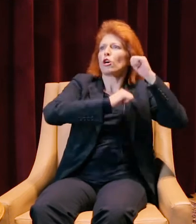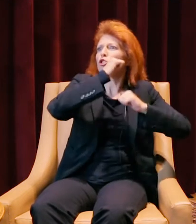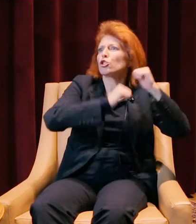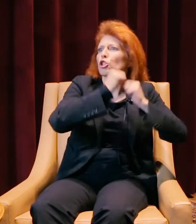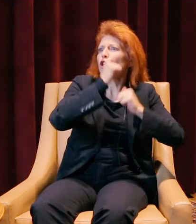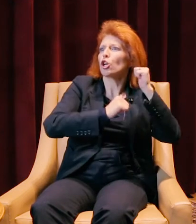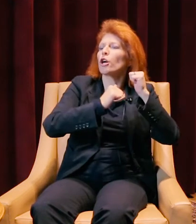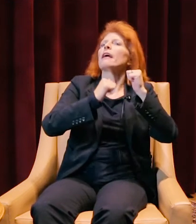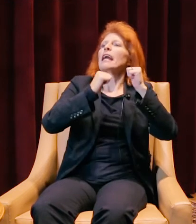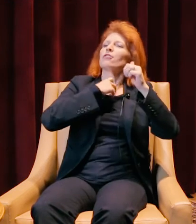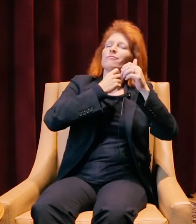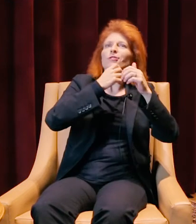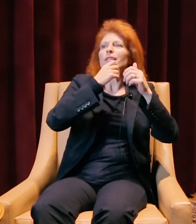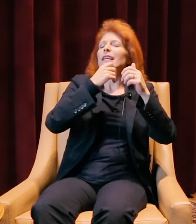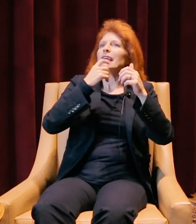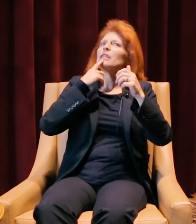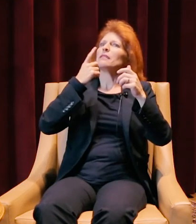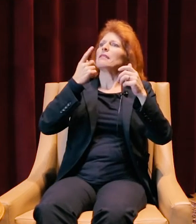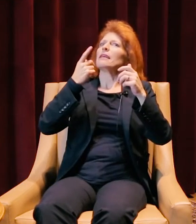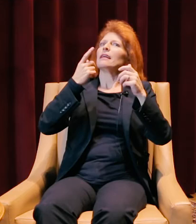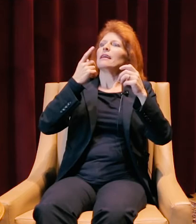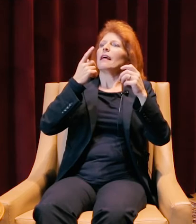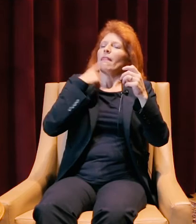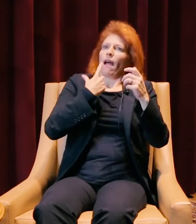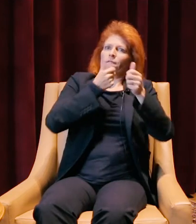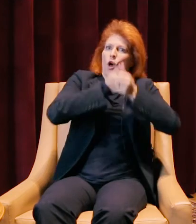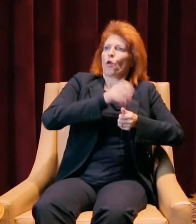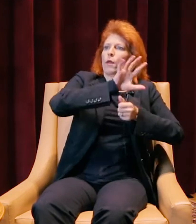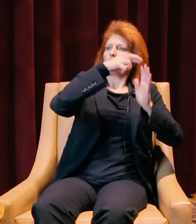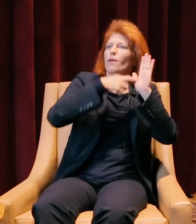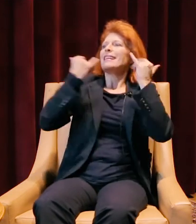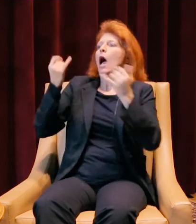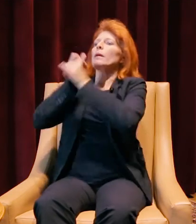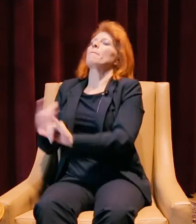was an independent, and I made a lot of the same mistakes I made early in my career.